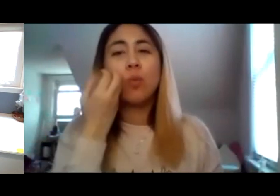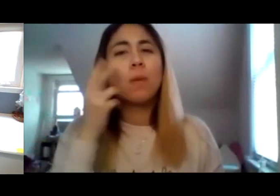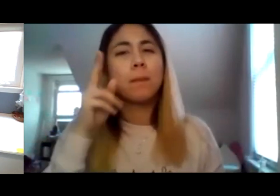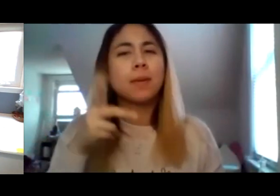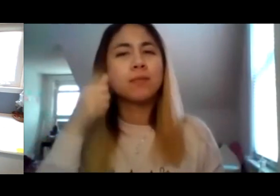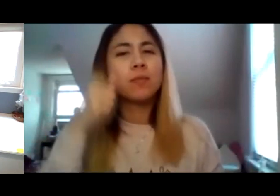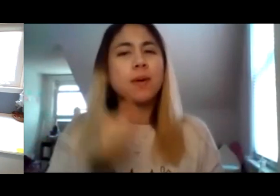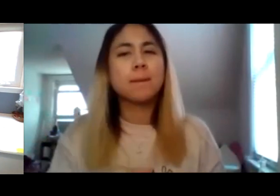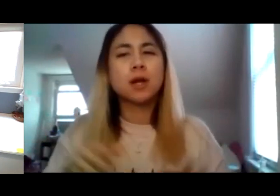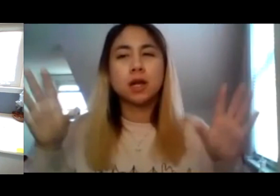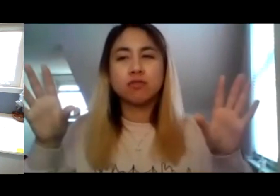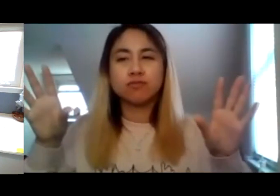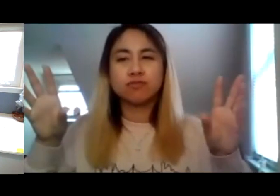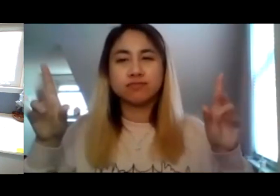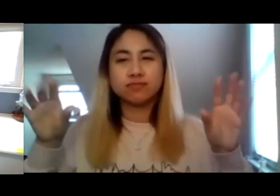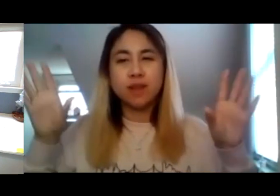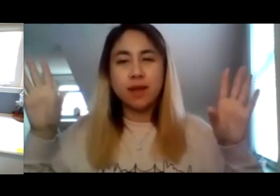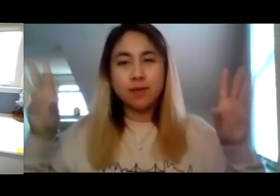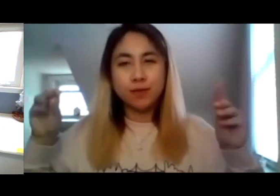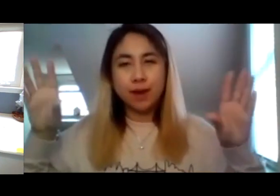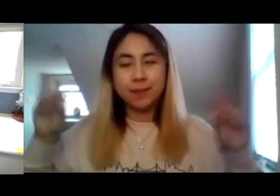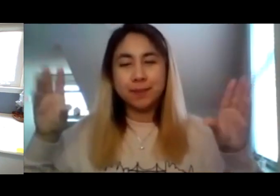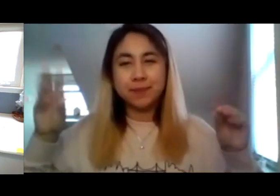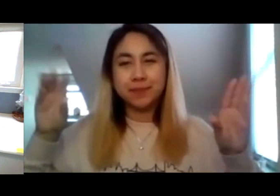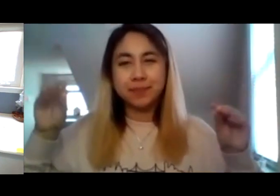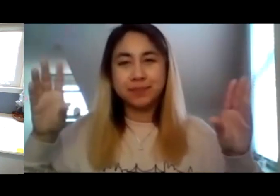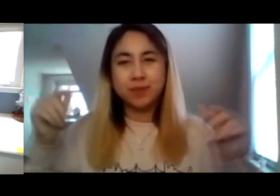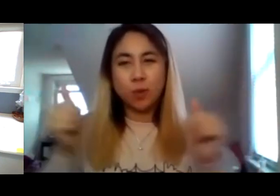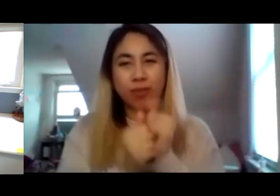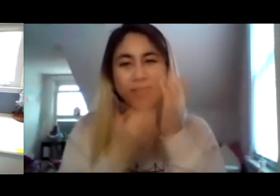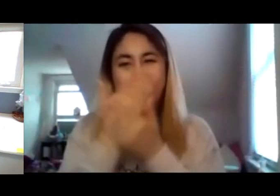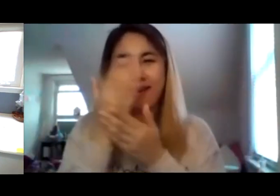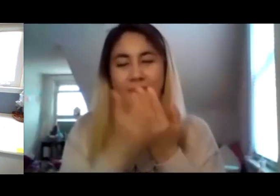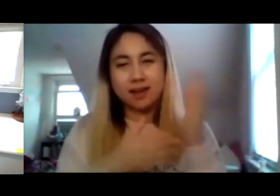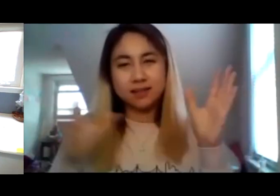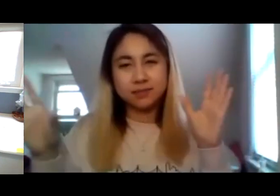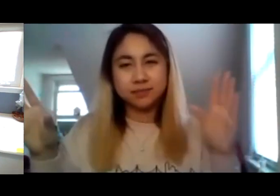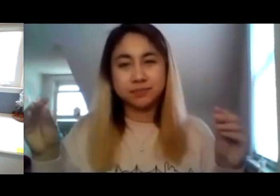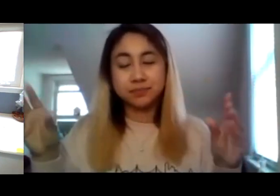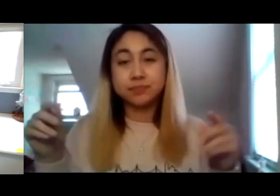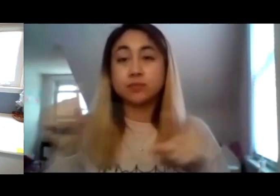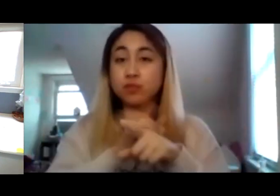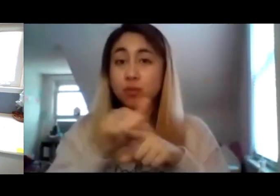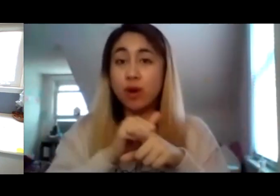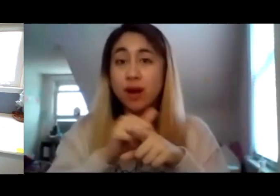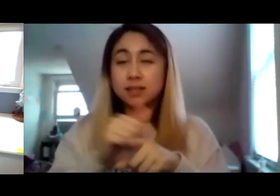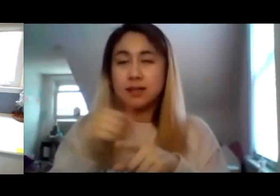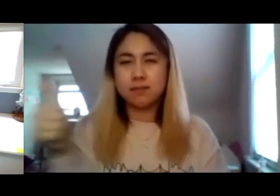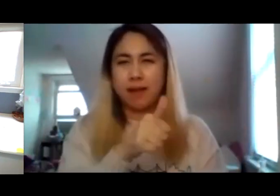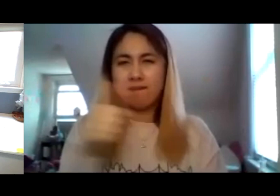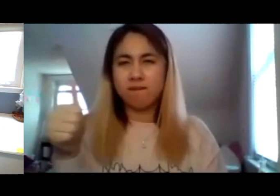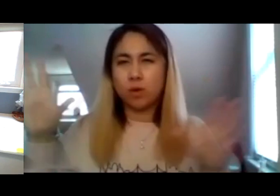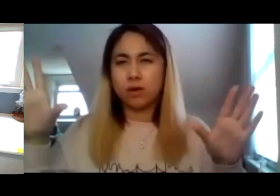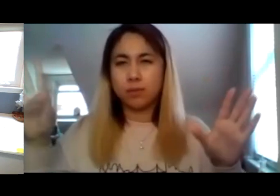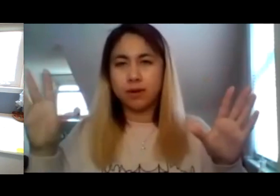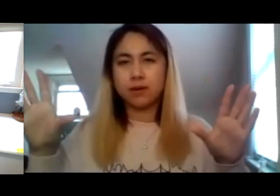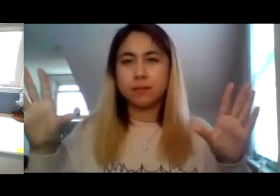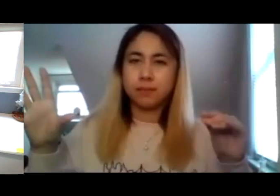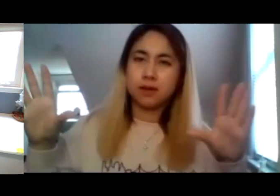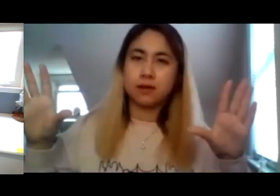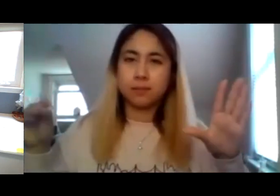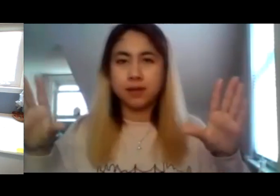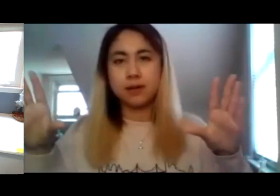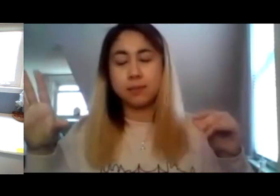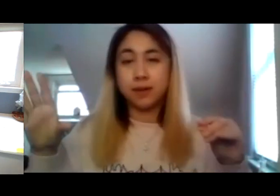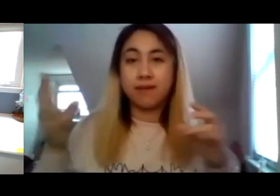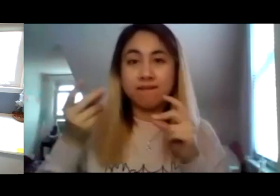crab by doing our crab with our hands, but also practicing back and forth. How fast can you